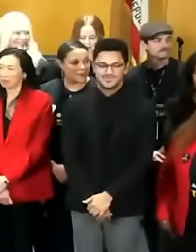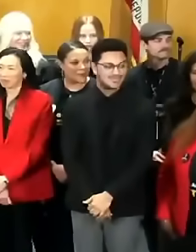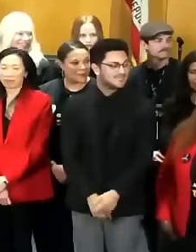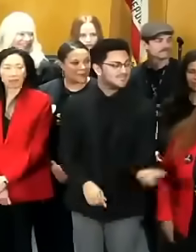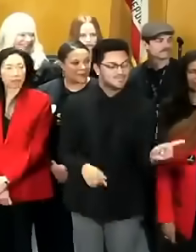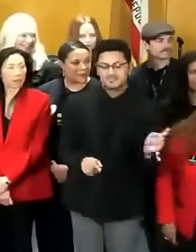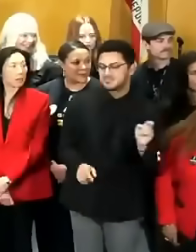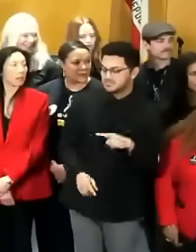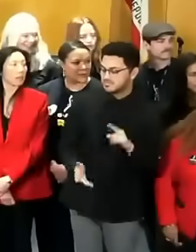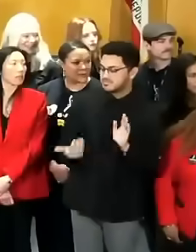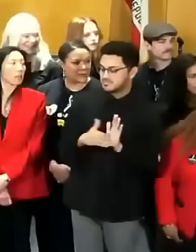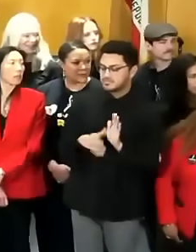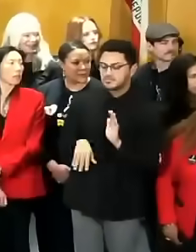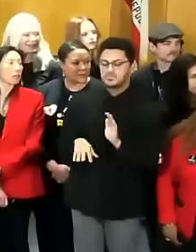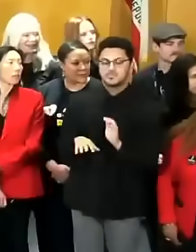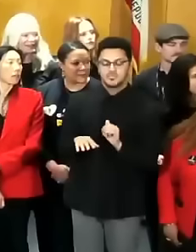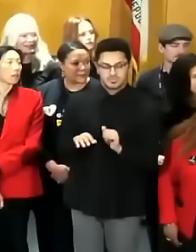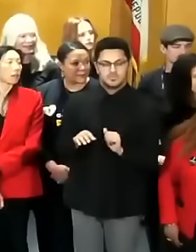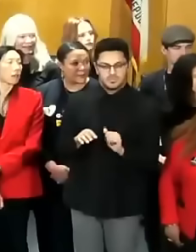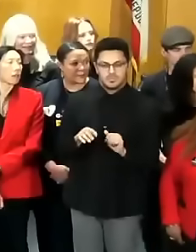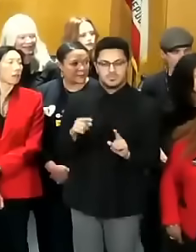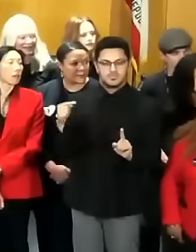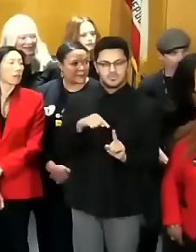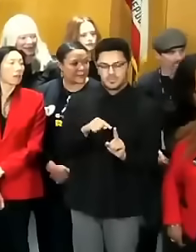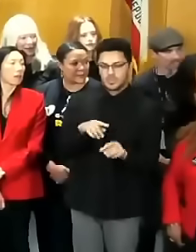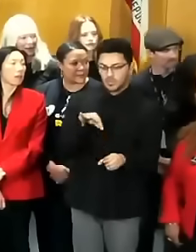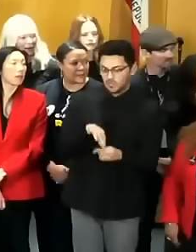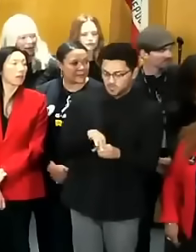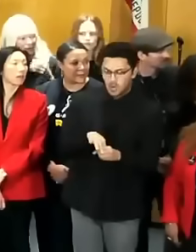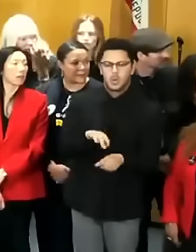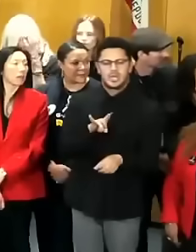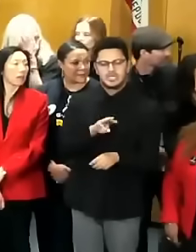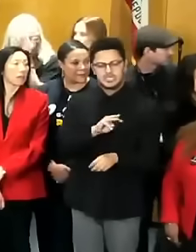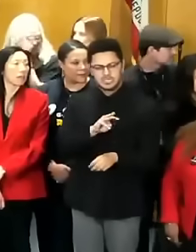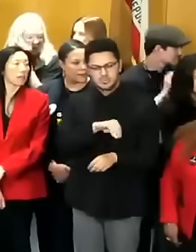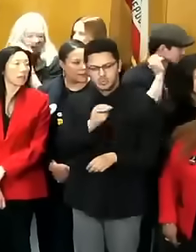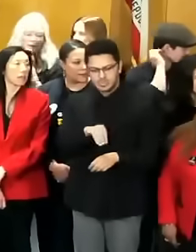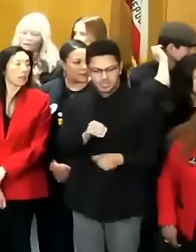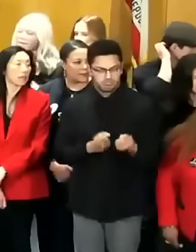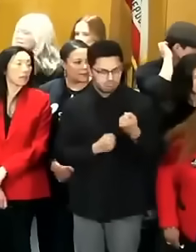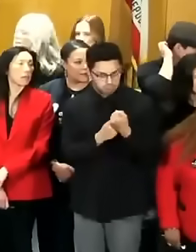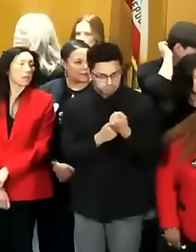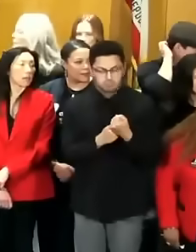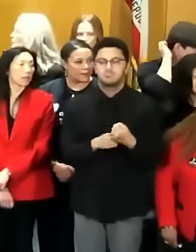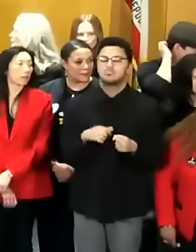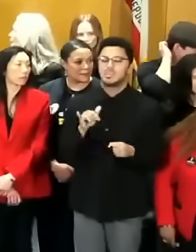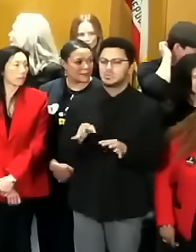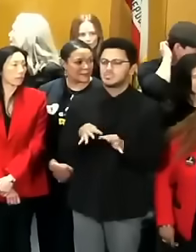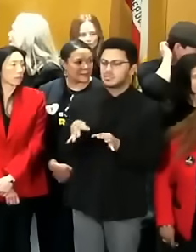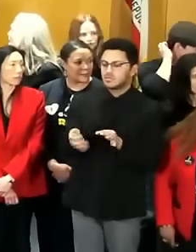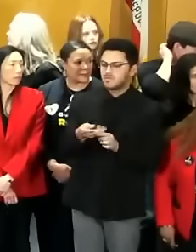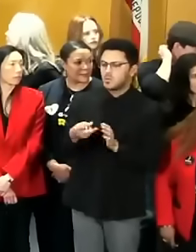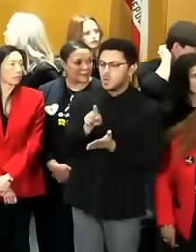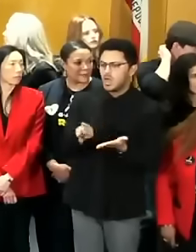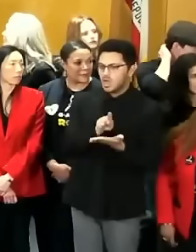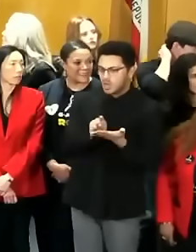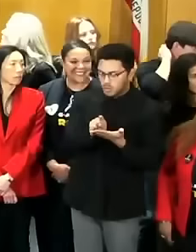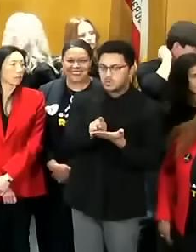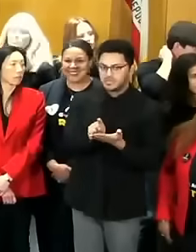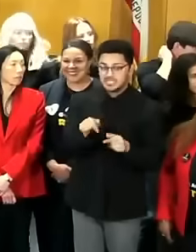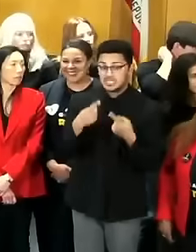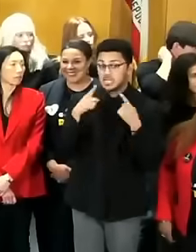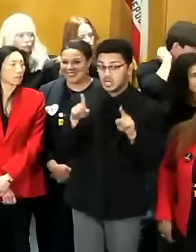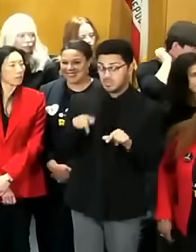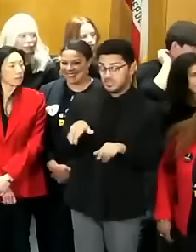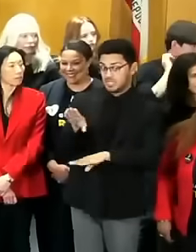And if I may circle back to the national board's vote, came in at 86% in favor. This was delayed a couple of hours, this announcement